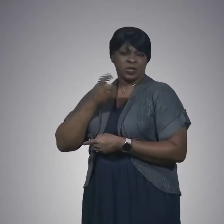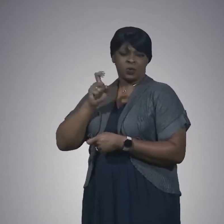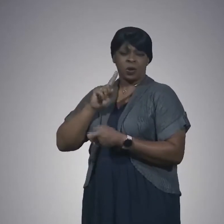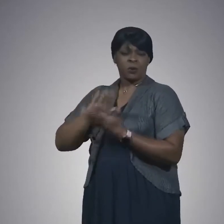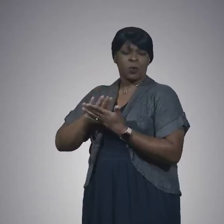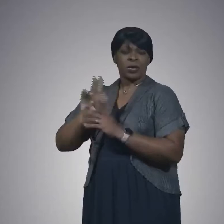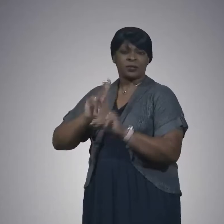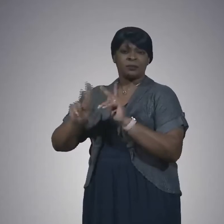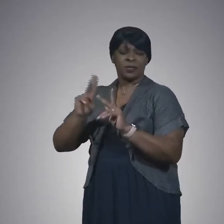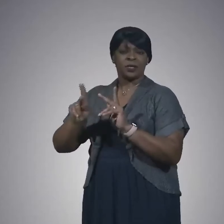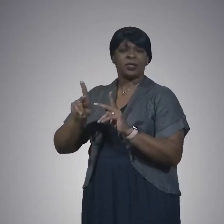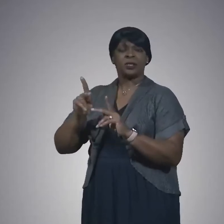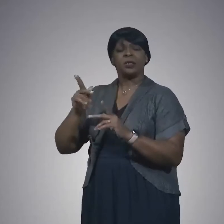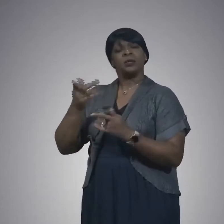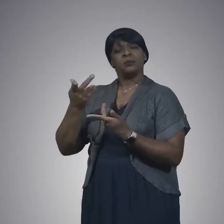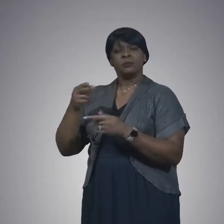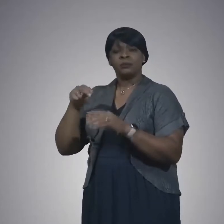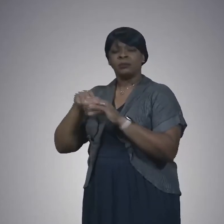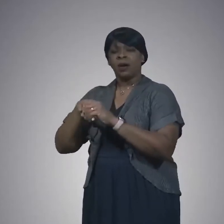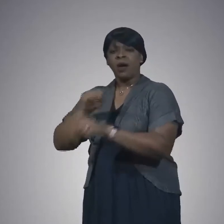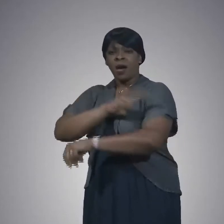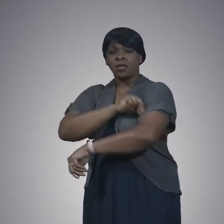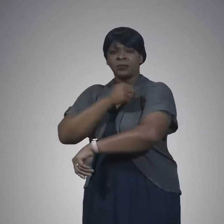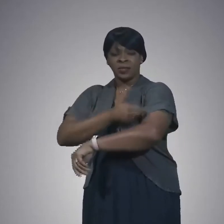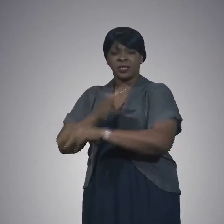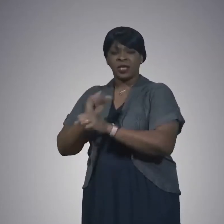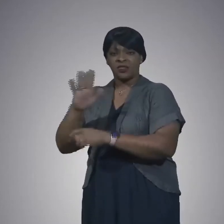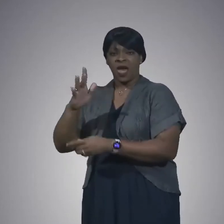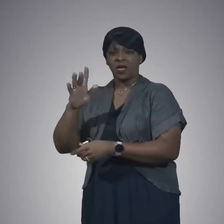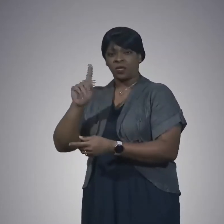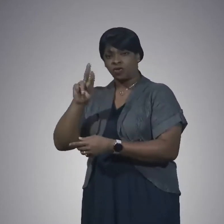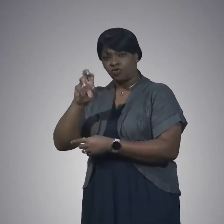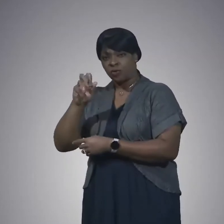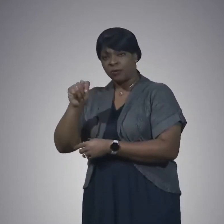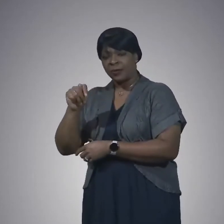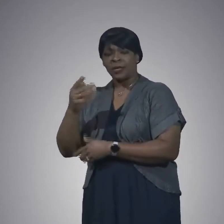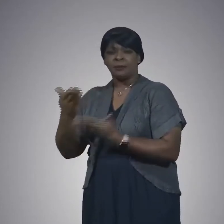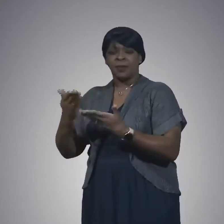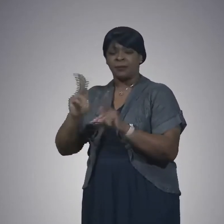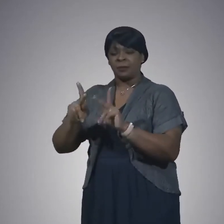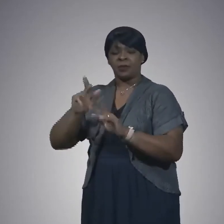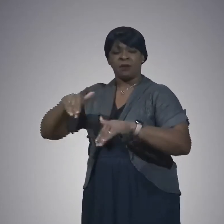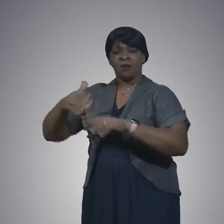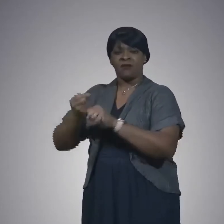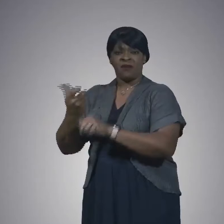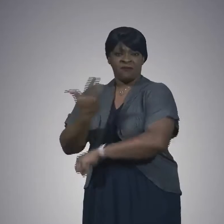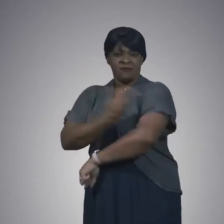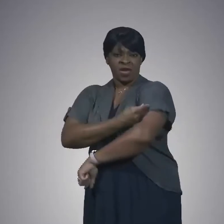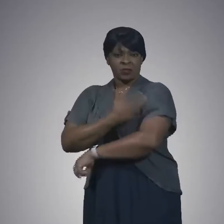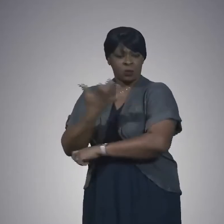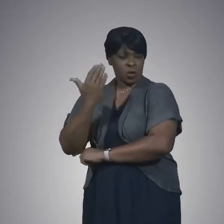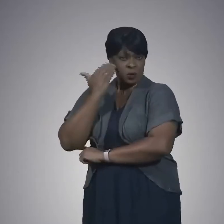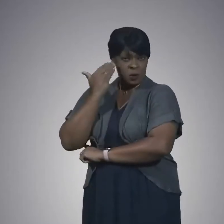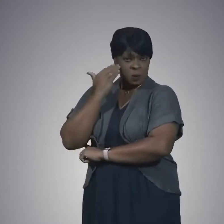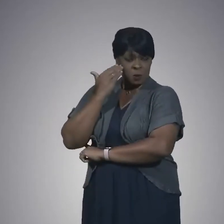likely to be hospitalized, get the treatment, including people who may not have been vaccinated. I wanted to know